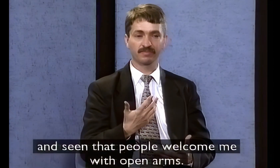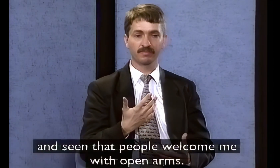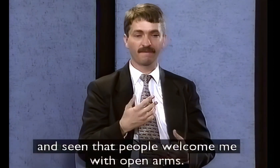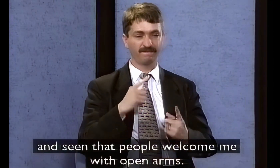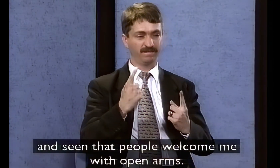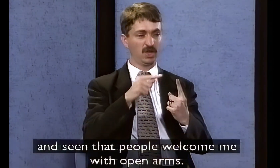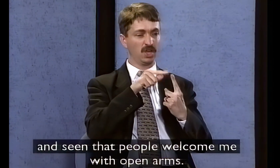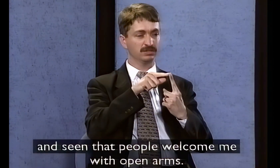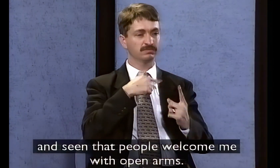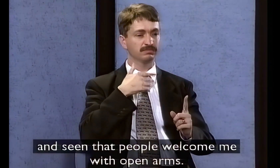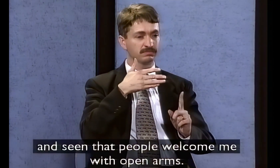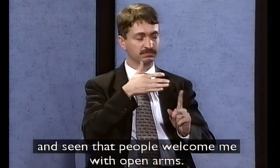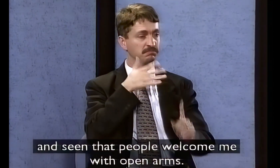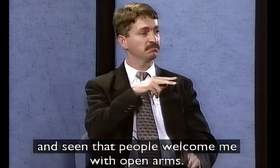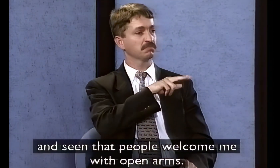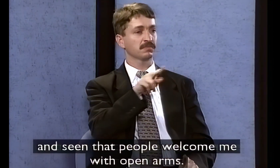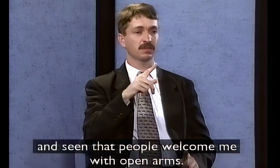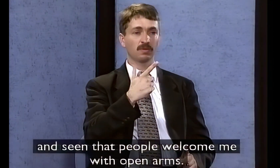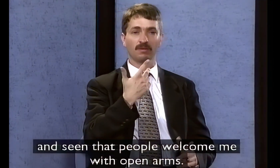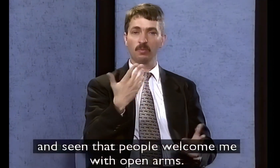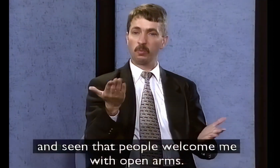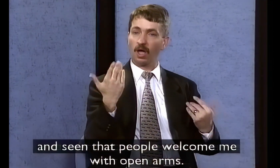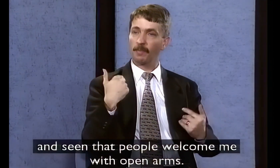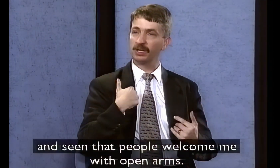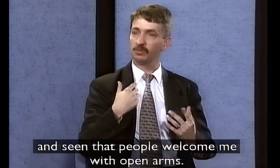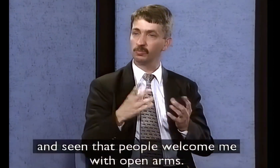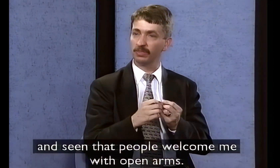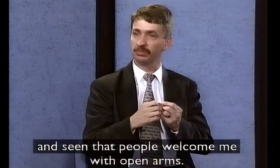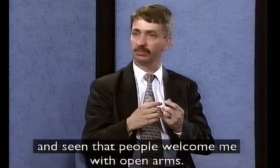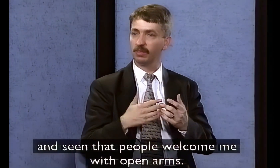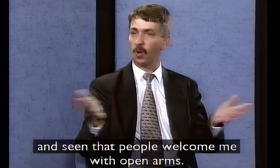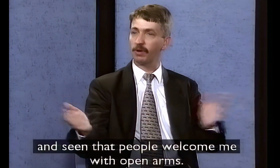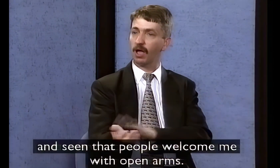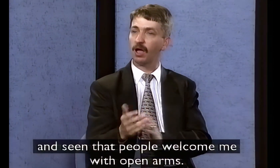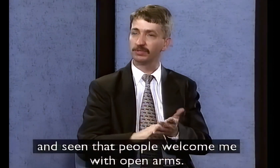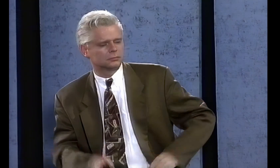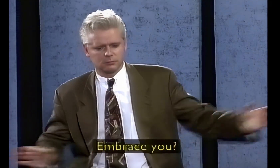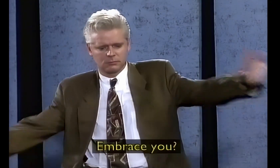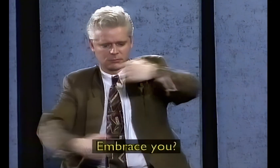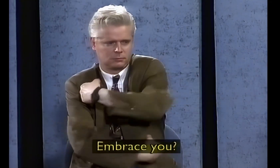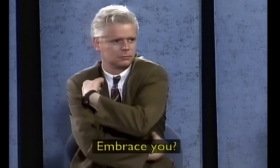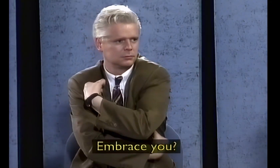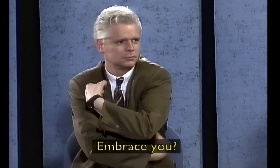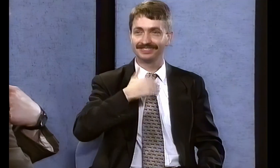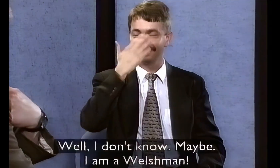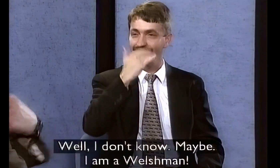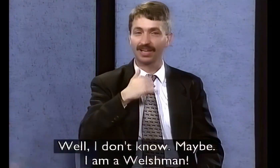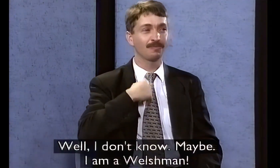Well, I've travelled around a fair bit and seen that people welcome me with open arms. What, embrace you? Well,